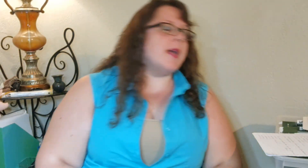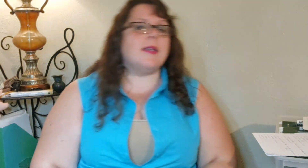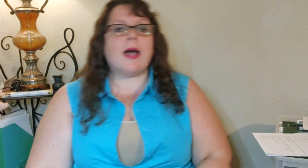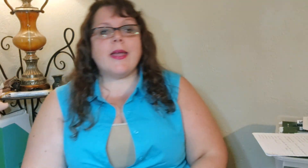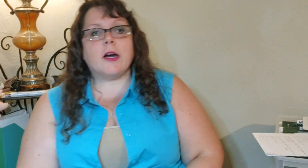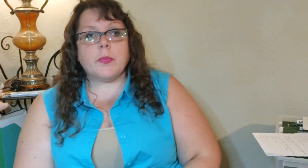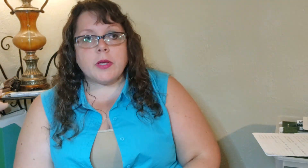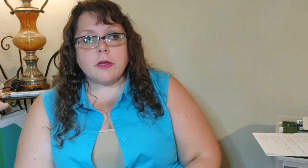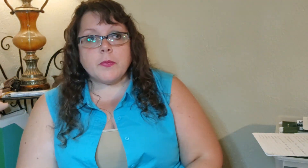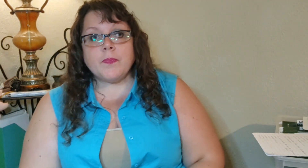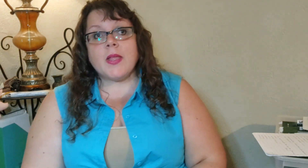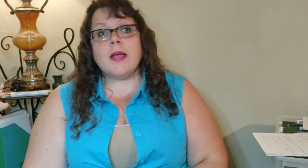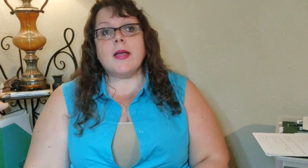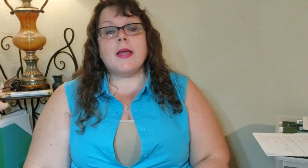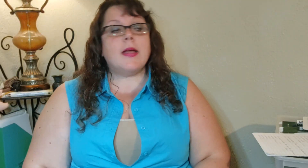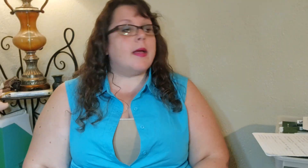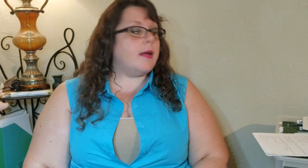And I help you.